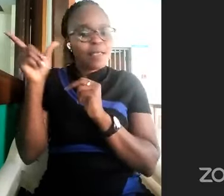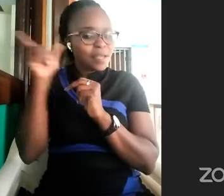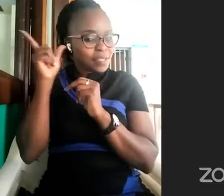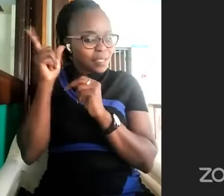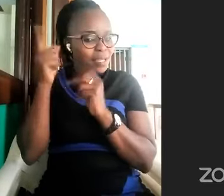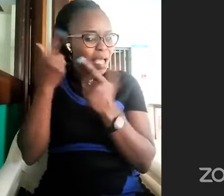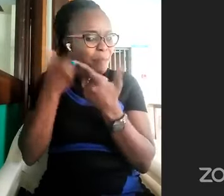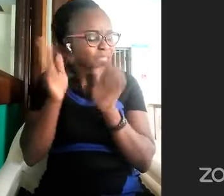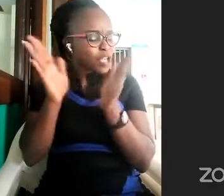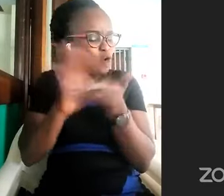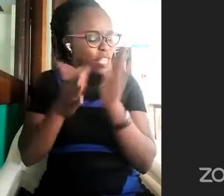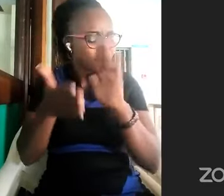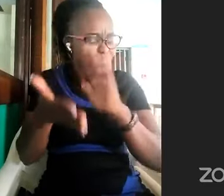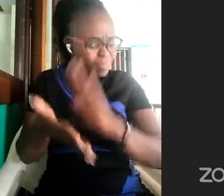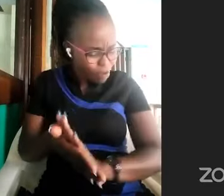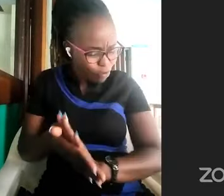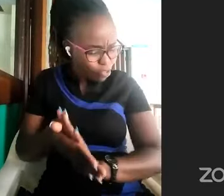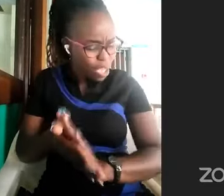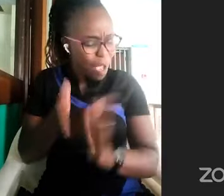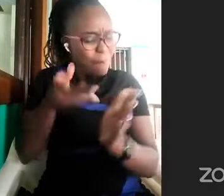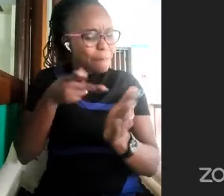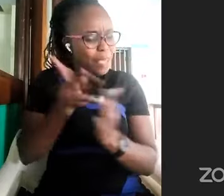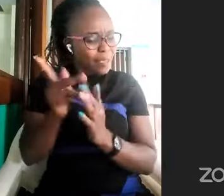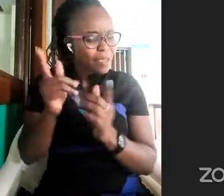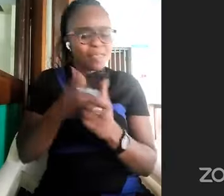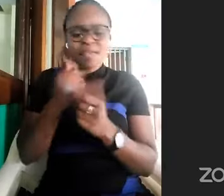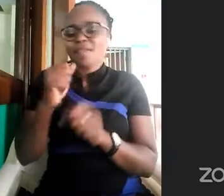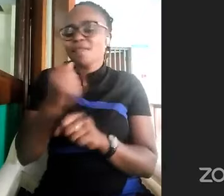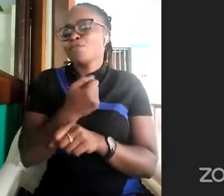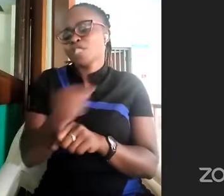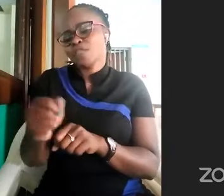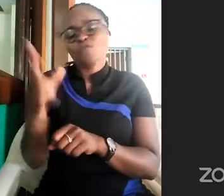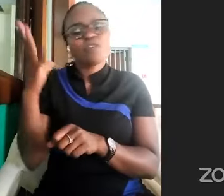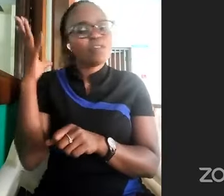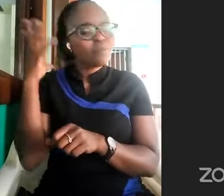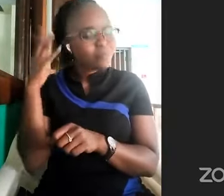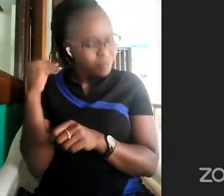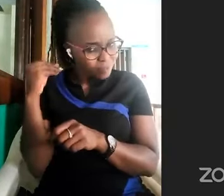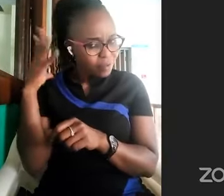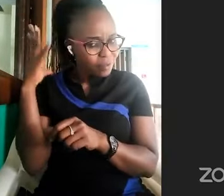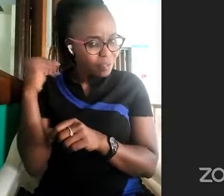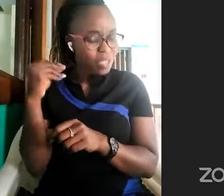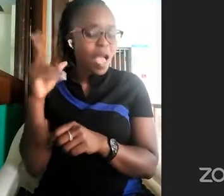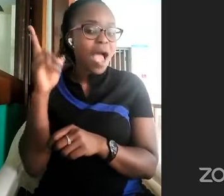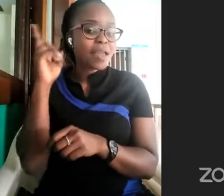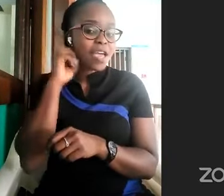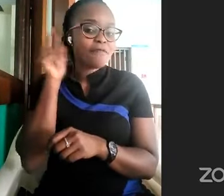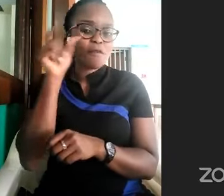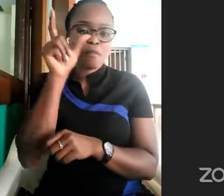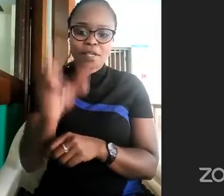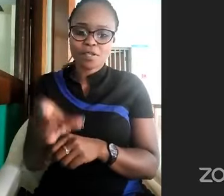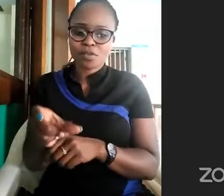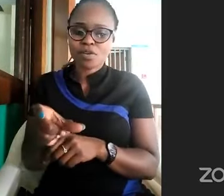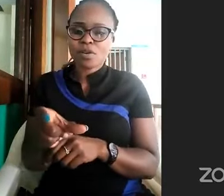deaf. Ndio maana huwa tunapiga kelele sana kila kwa hizi facilities kuwe na sign language